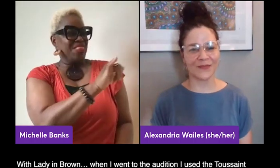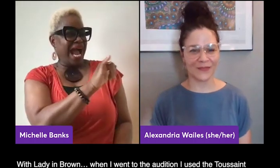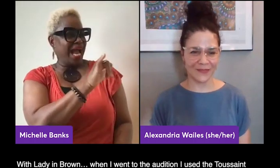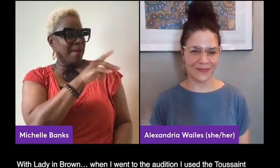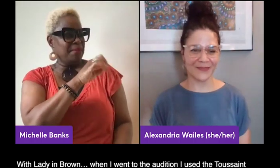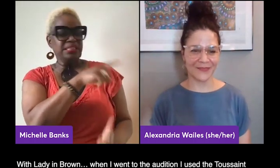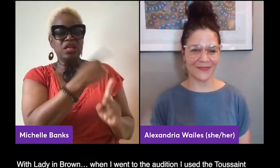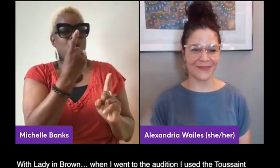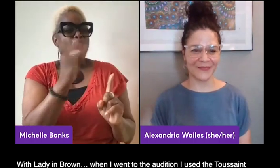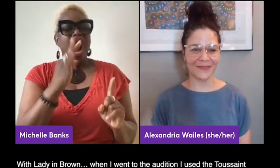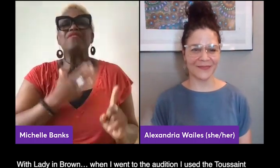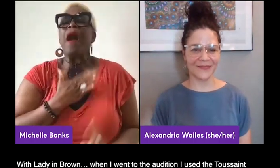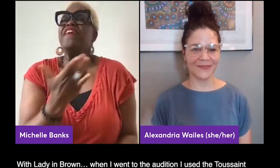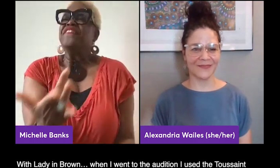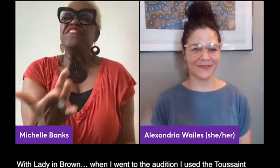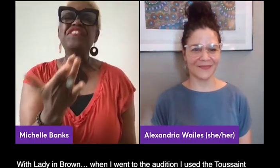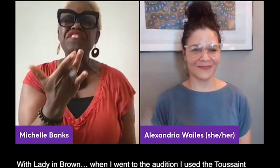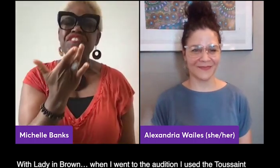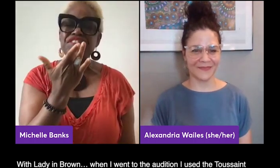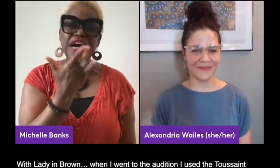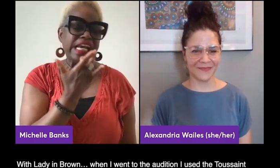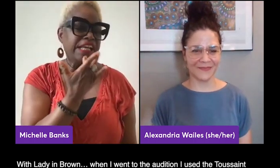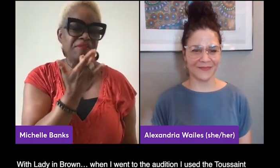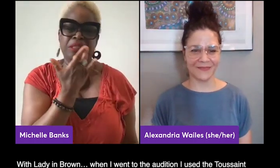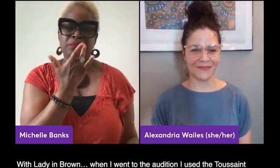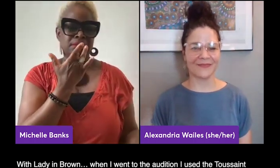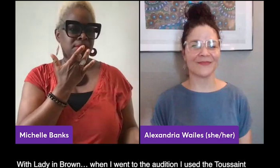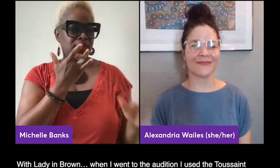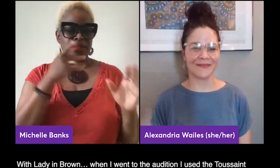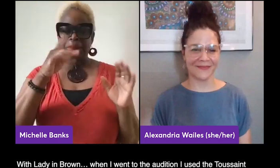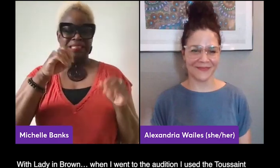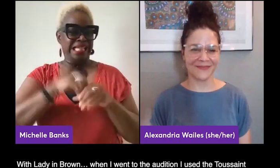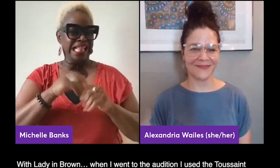Because that is actually one of my very favorite pieces in the show.